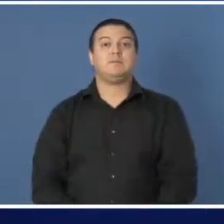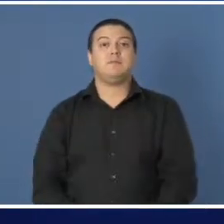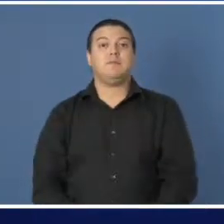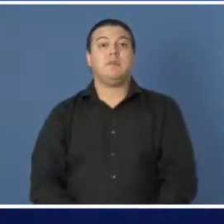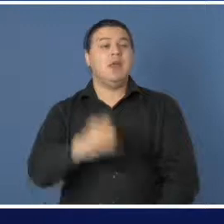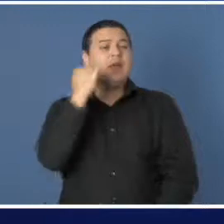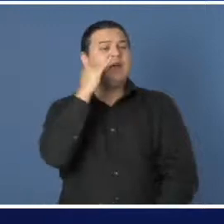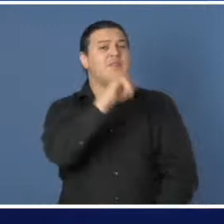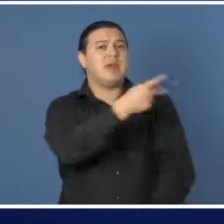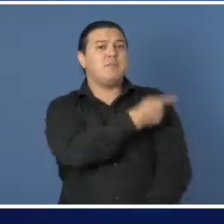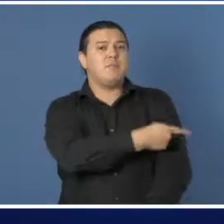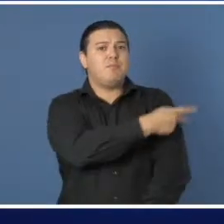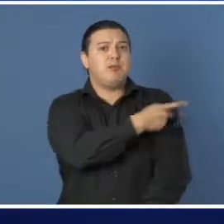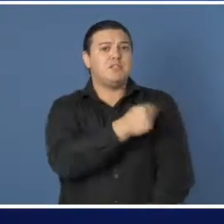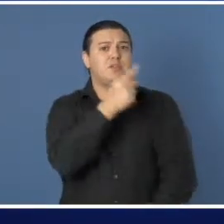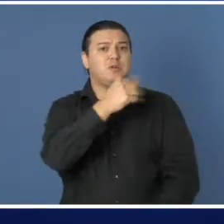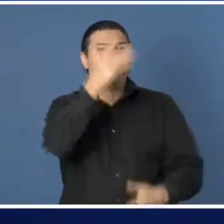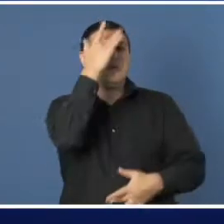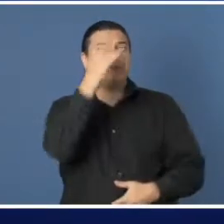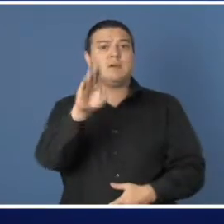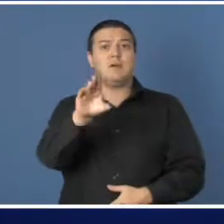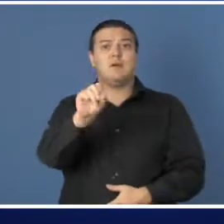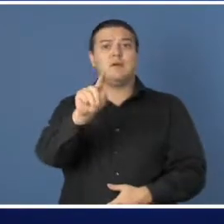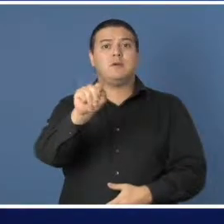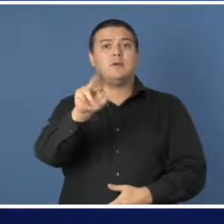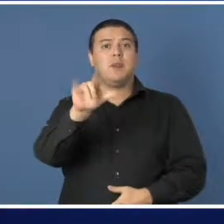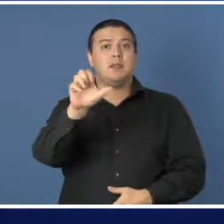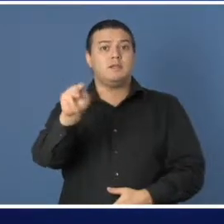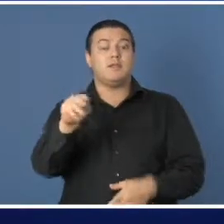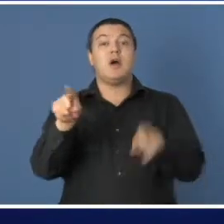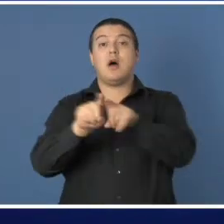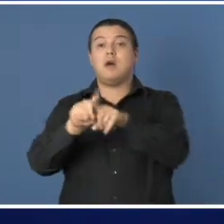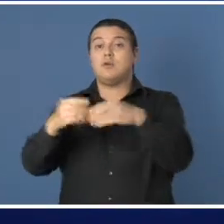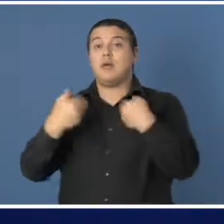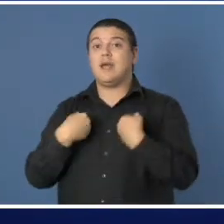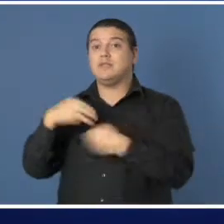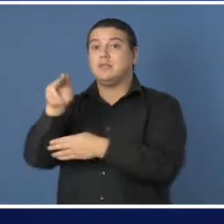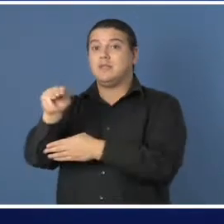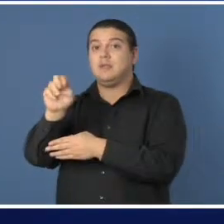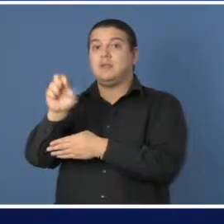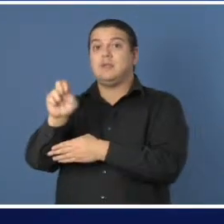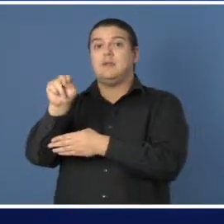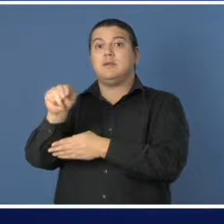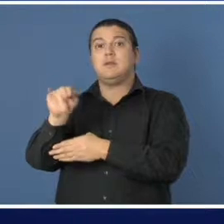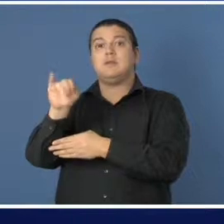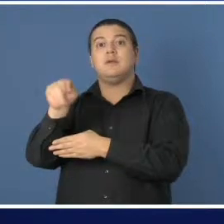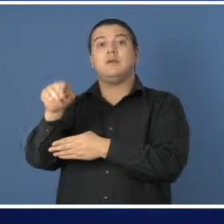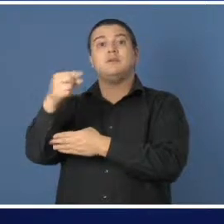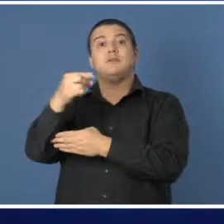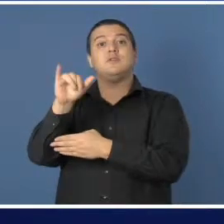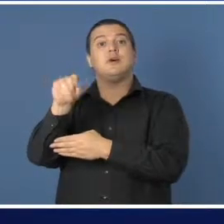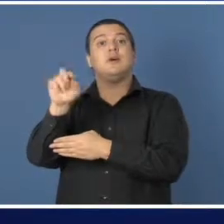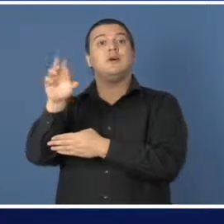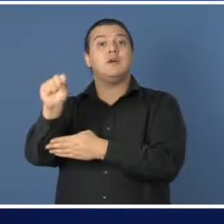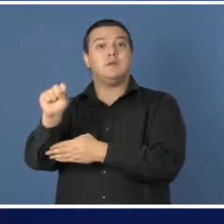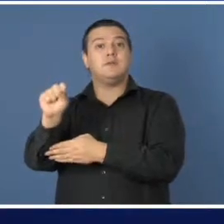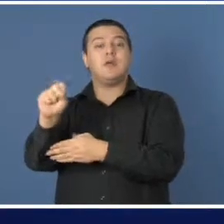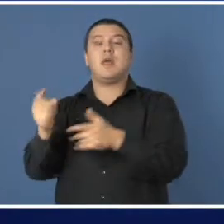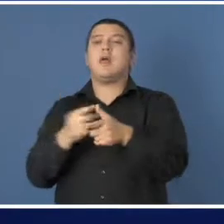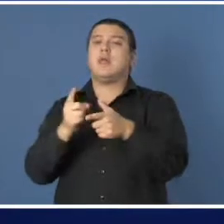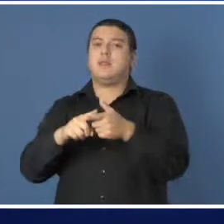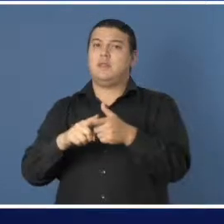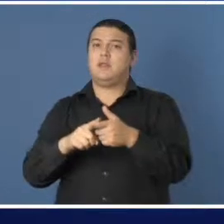If the patient with botulism also has meningitis, droplet precautions